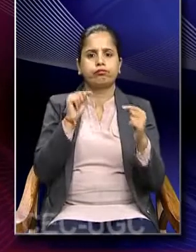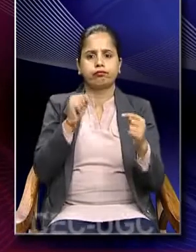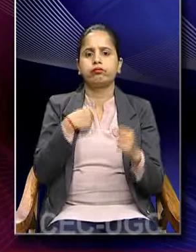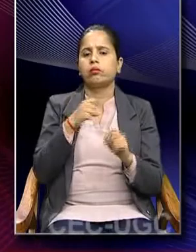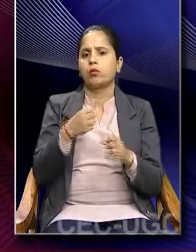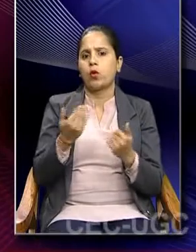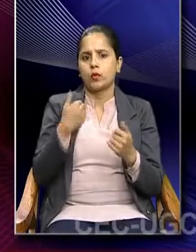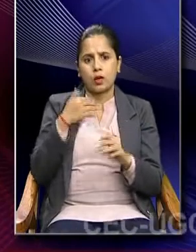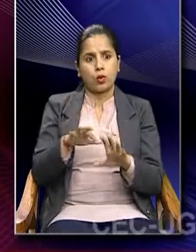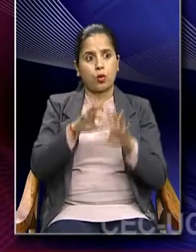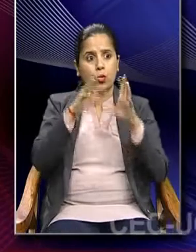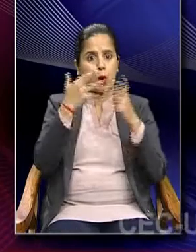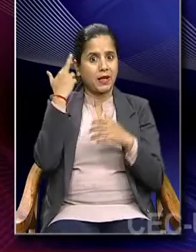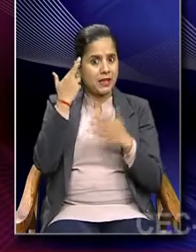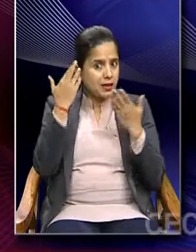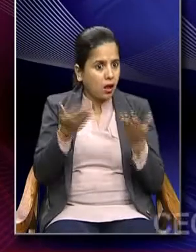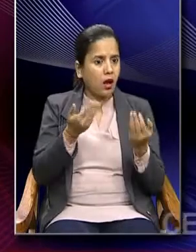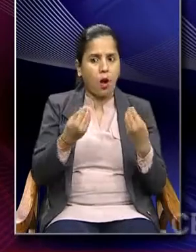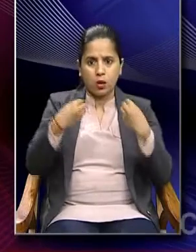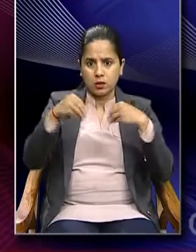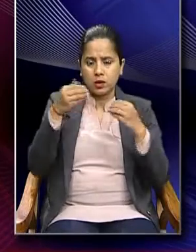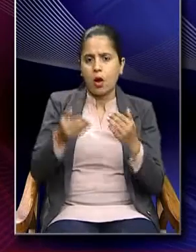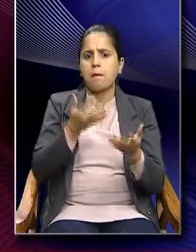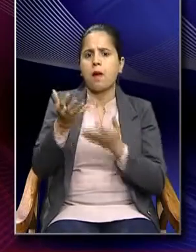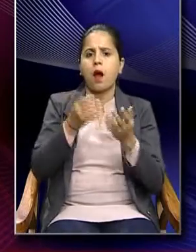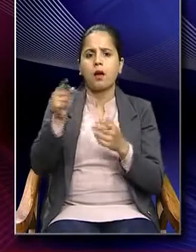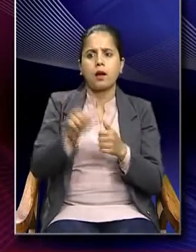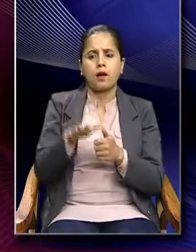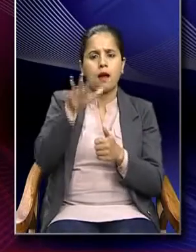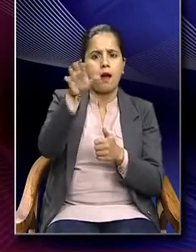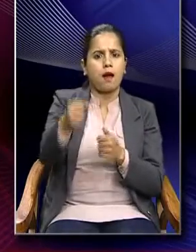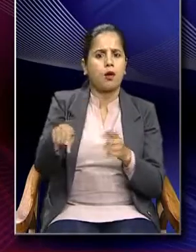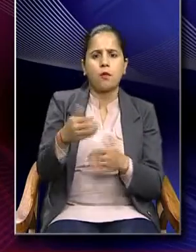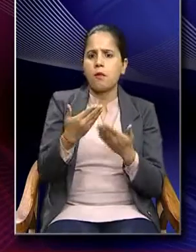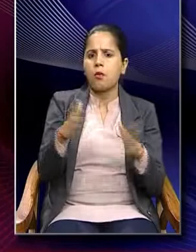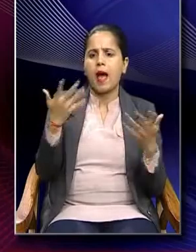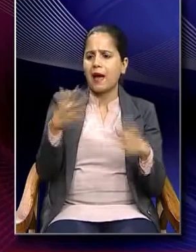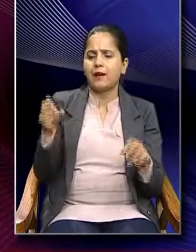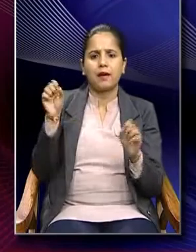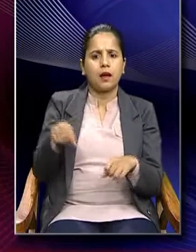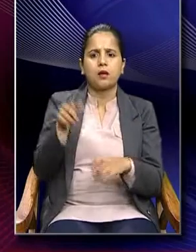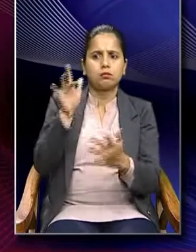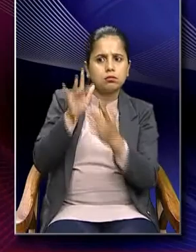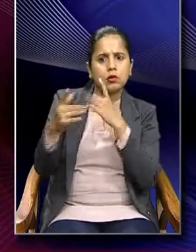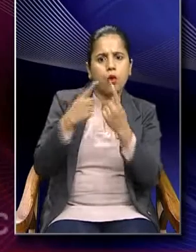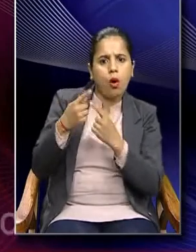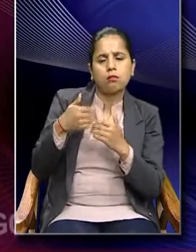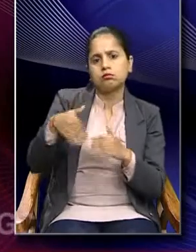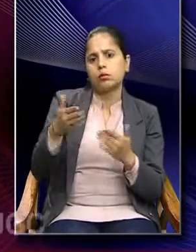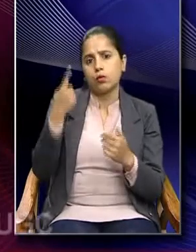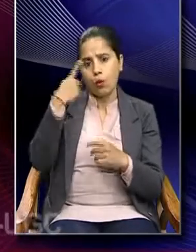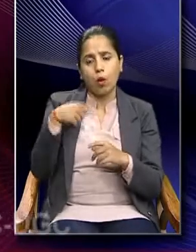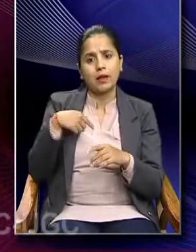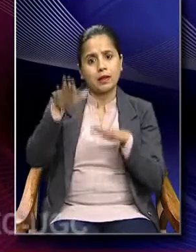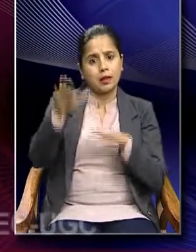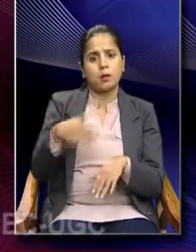because of globalization, now market access is open even for dependent states. So now